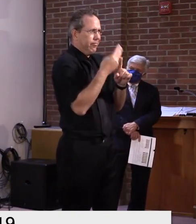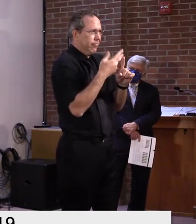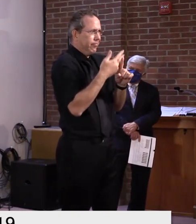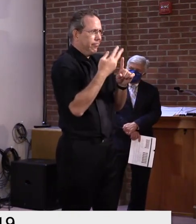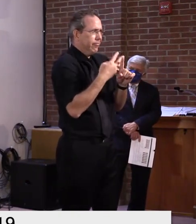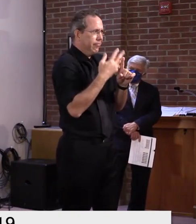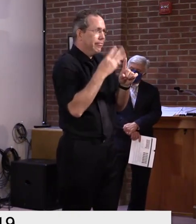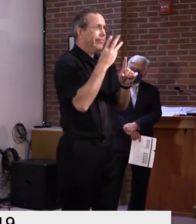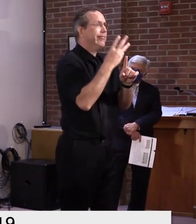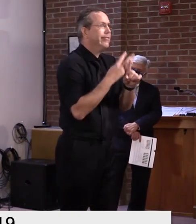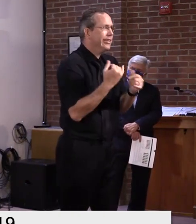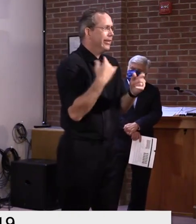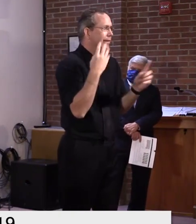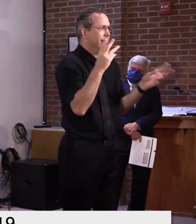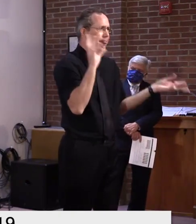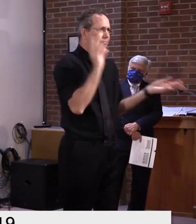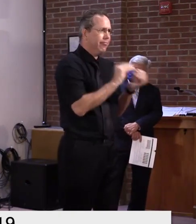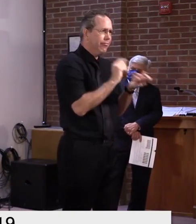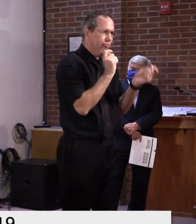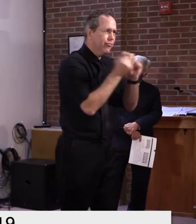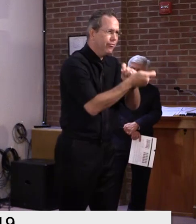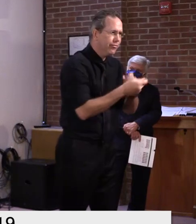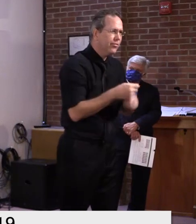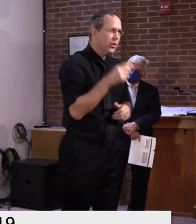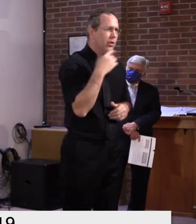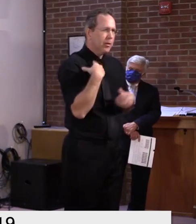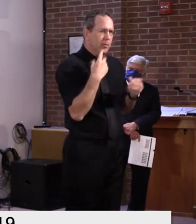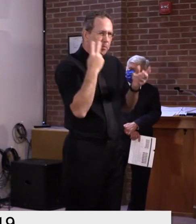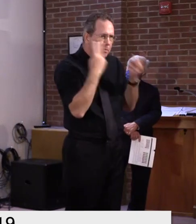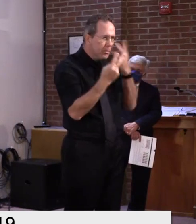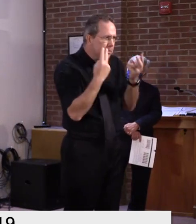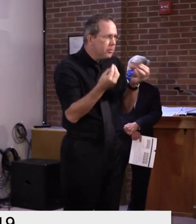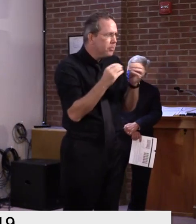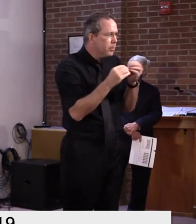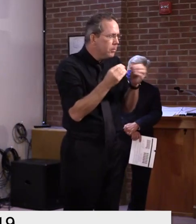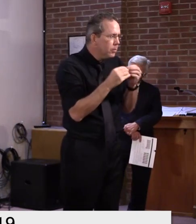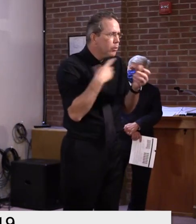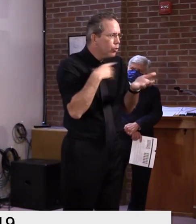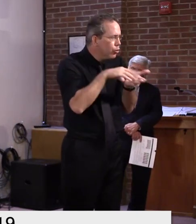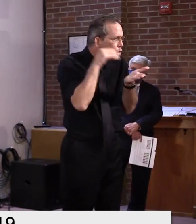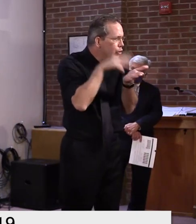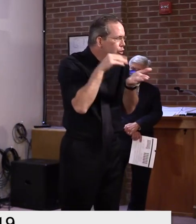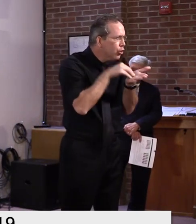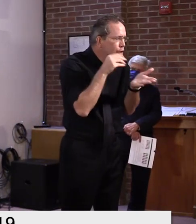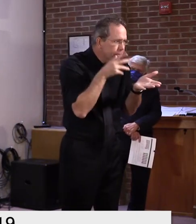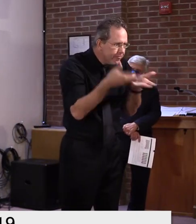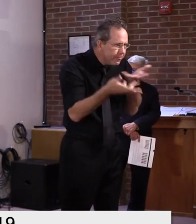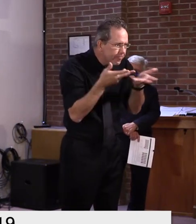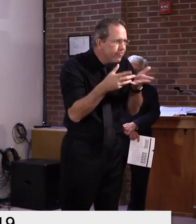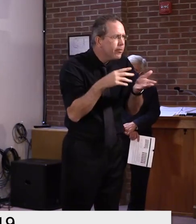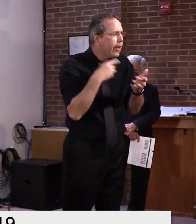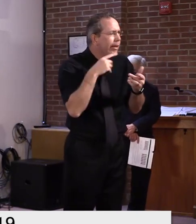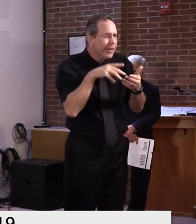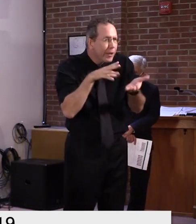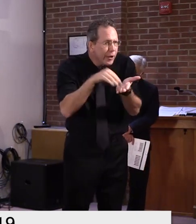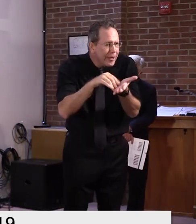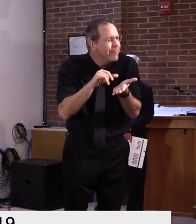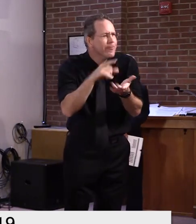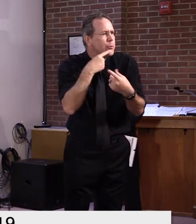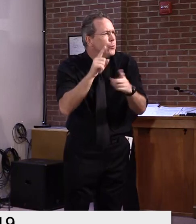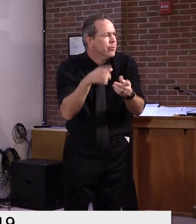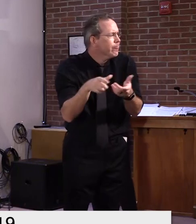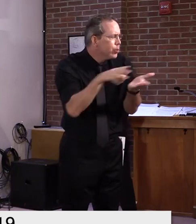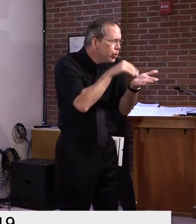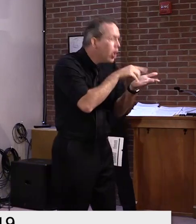more as time goes on, and hopefully learn from this so that we can do things in a more structured, strategic way